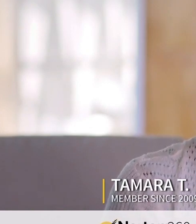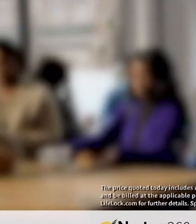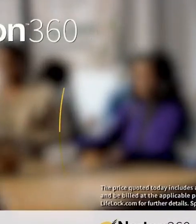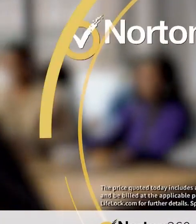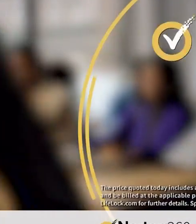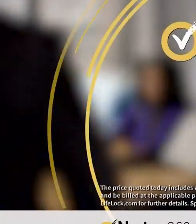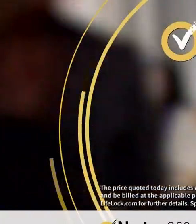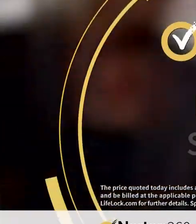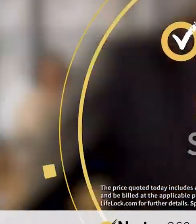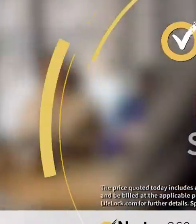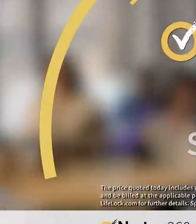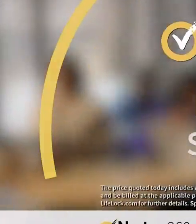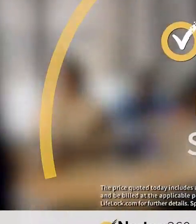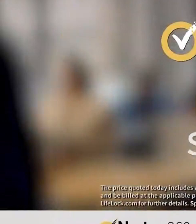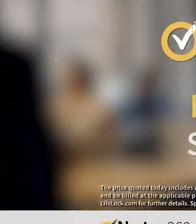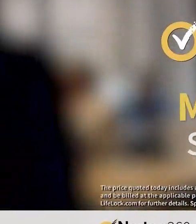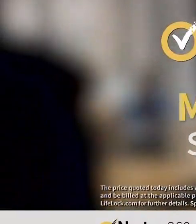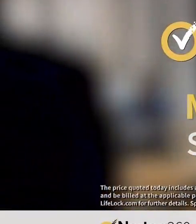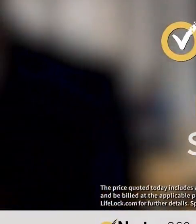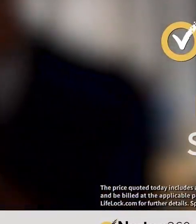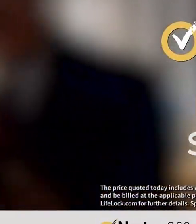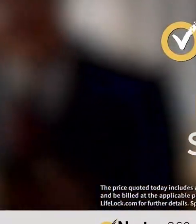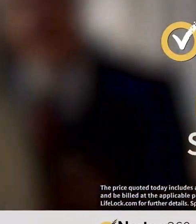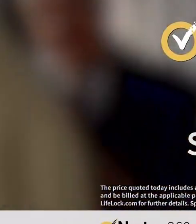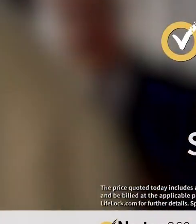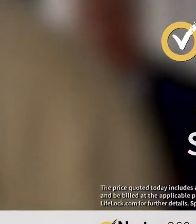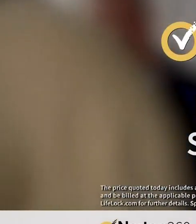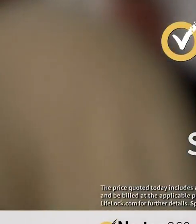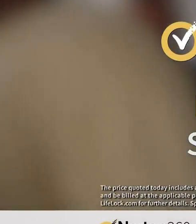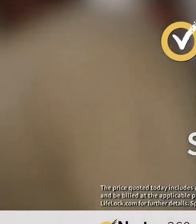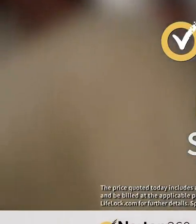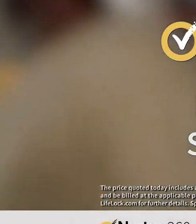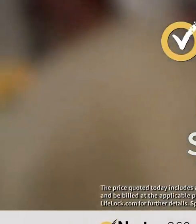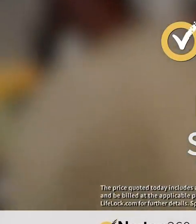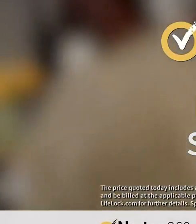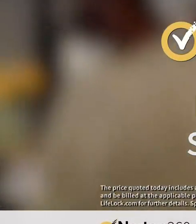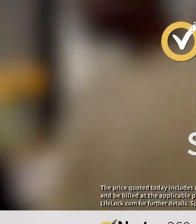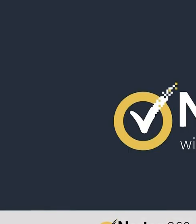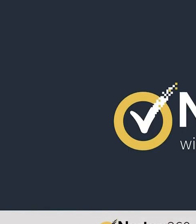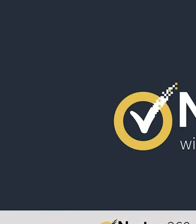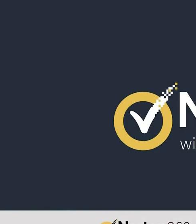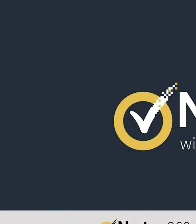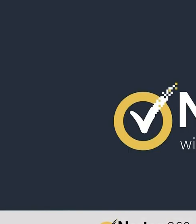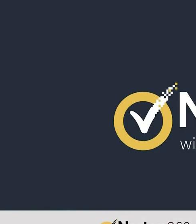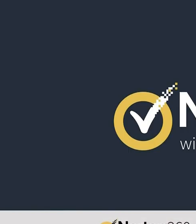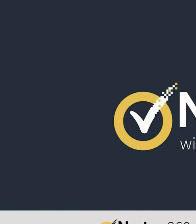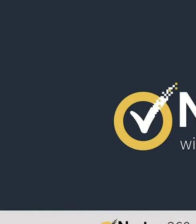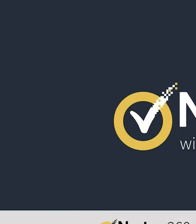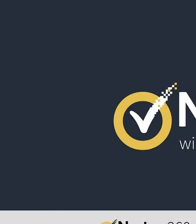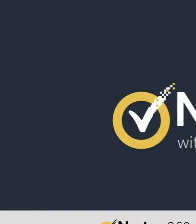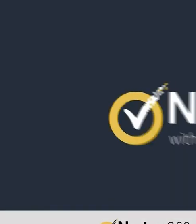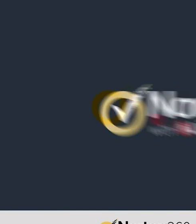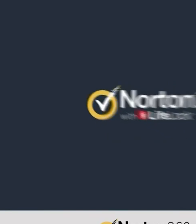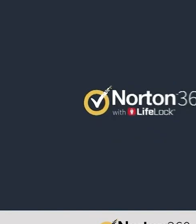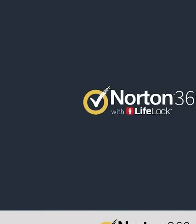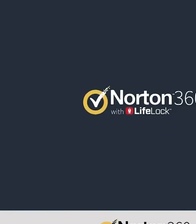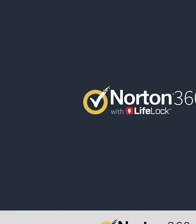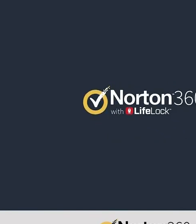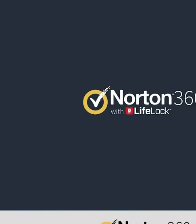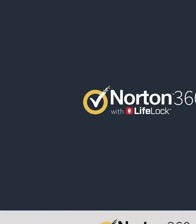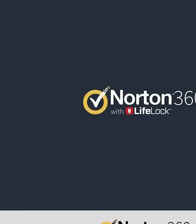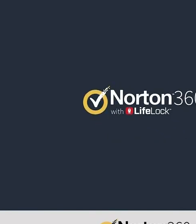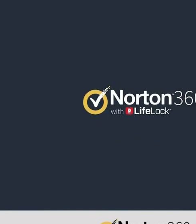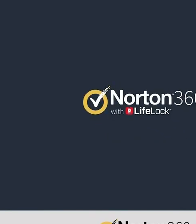night? Join now and use promo code MYPROMO to save 25% off your first year. All Norton 360 with LifeLock